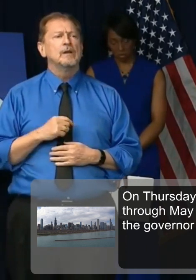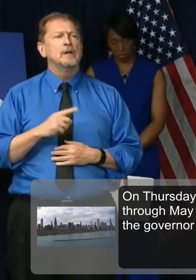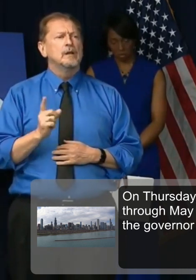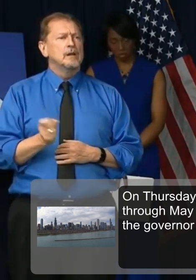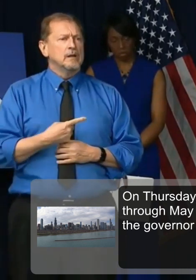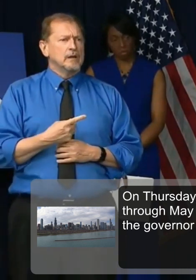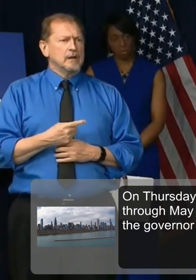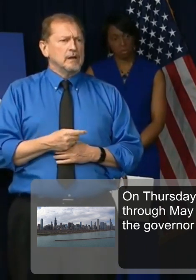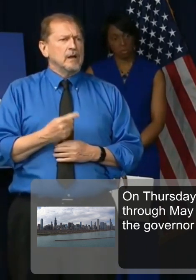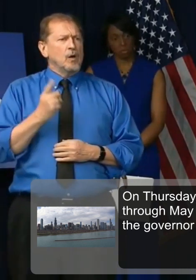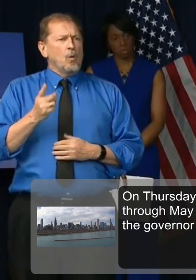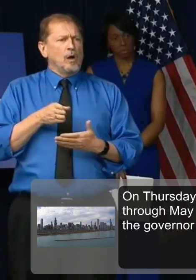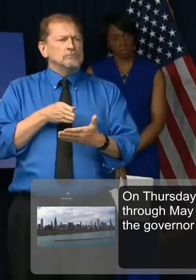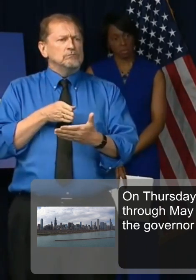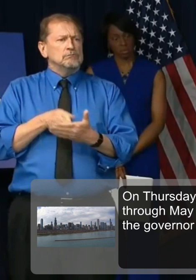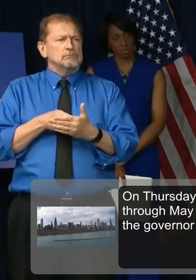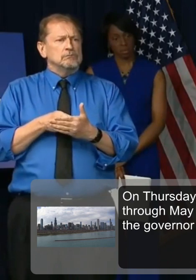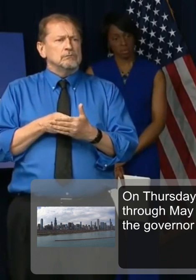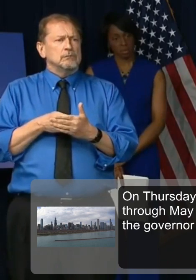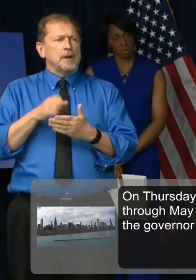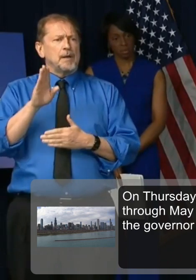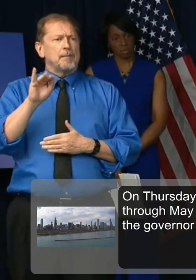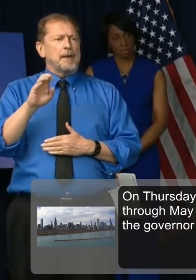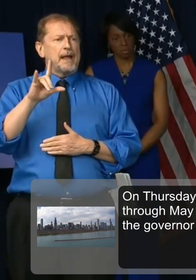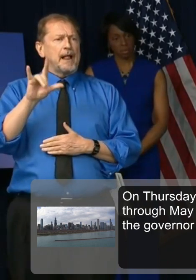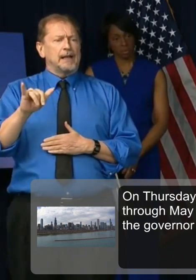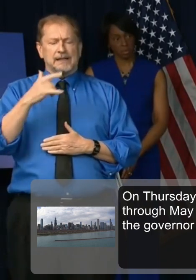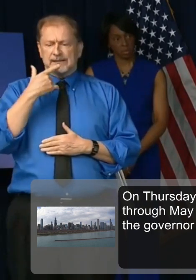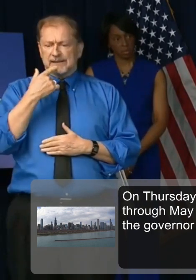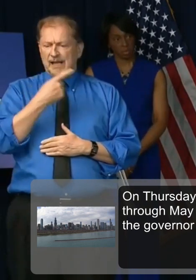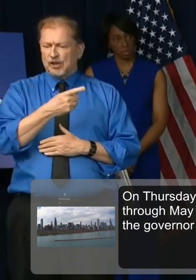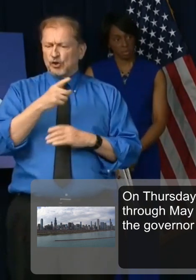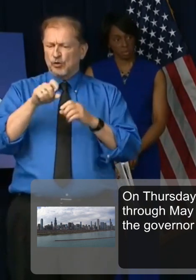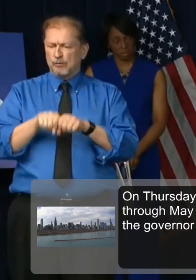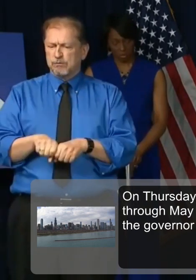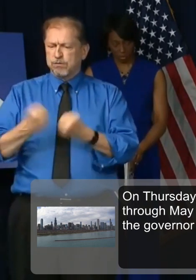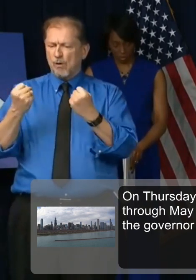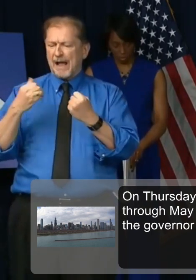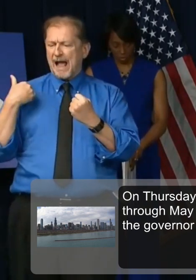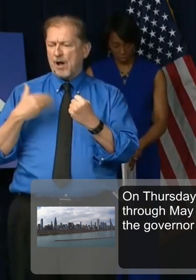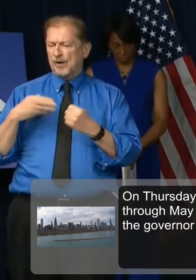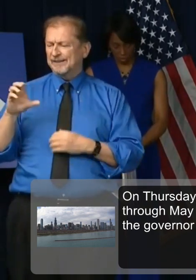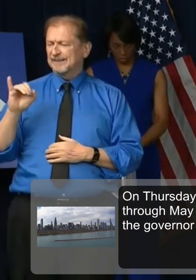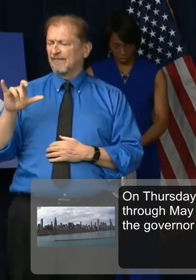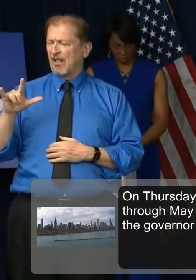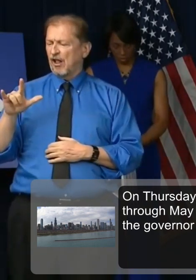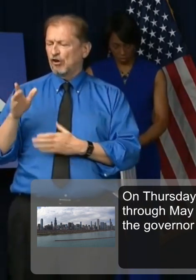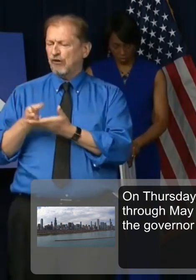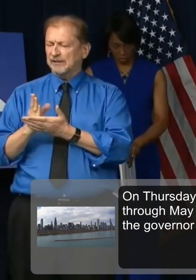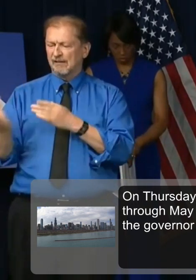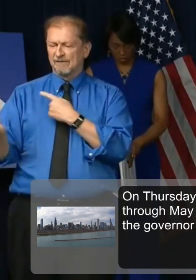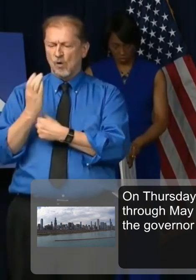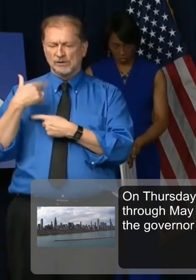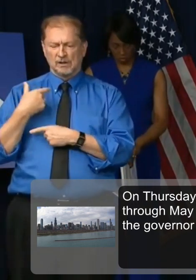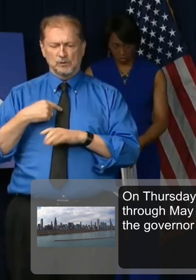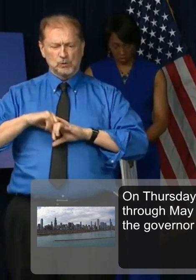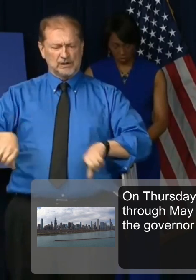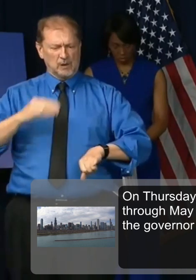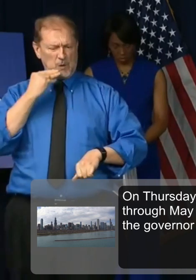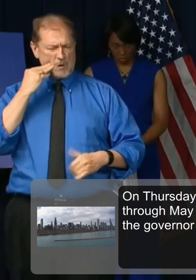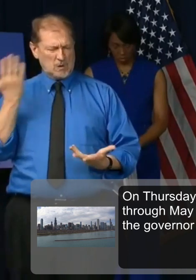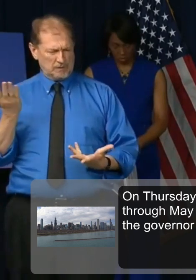to the lawsuit filed by State Representative Bailey claiming a violation of civil rights. Mm-hmm. Well, first, as you know, I